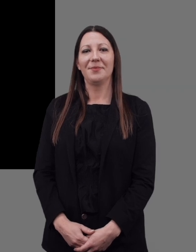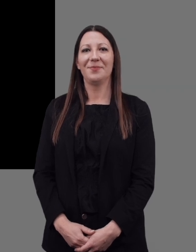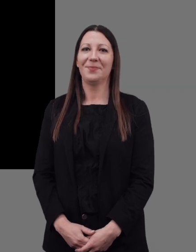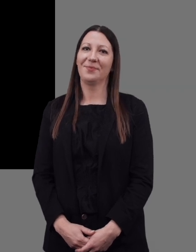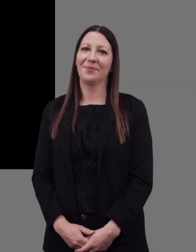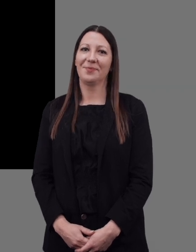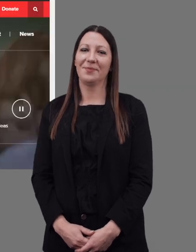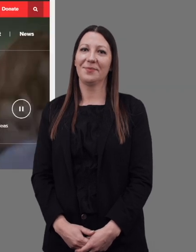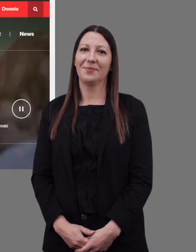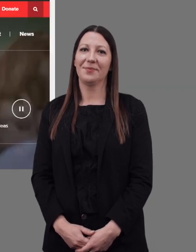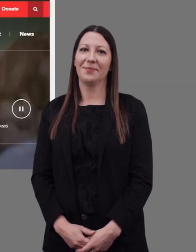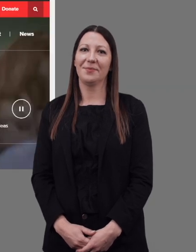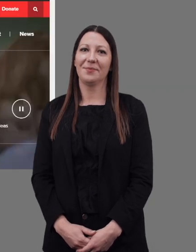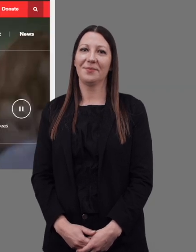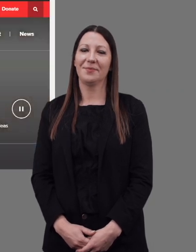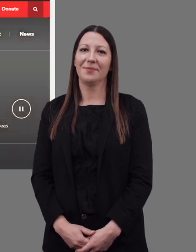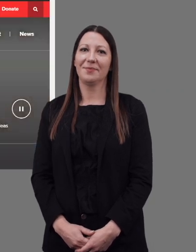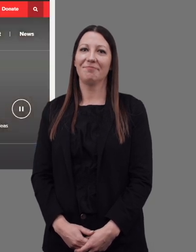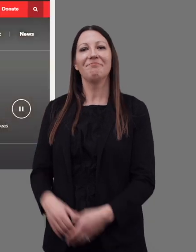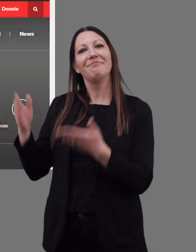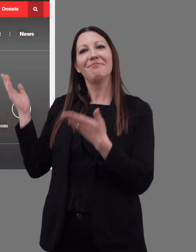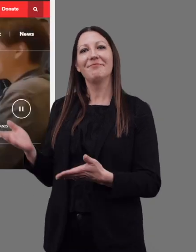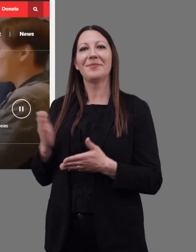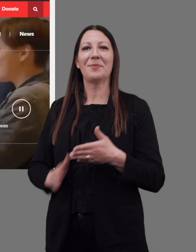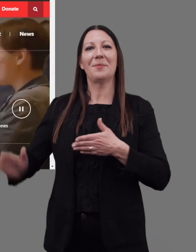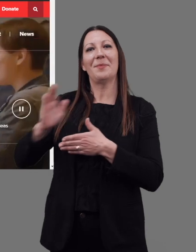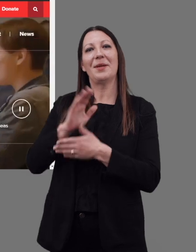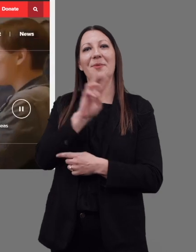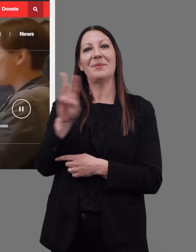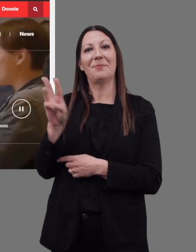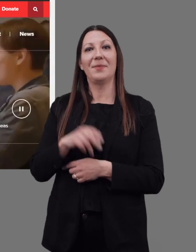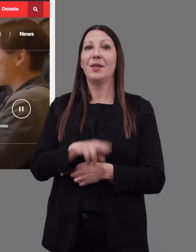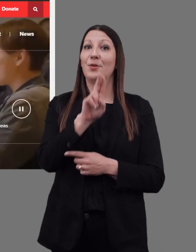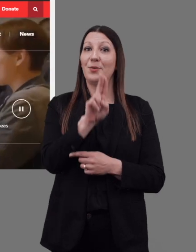There we go. So this is our main website,